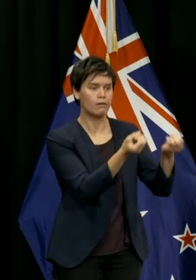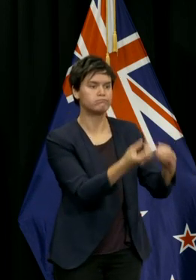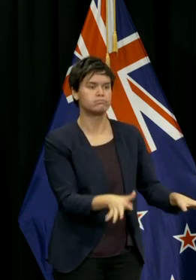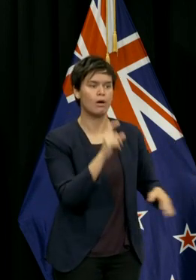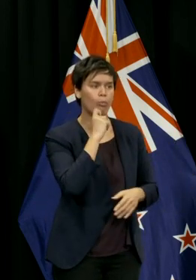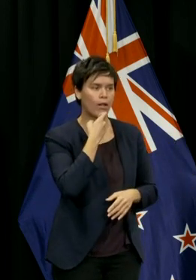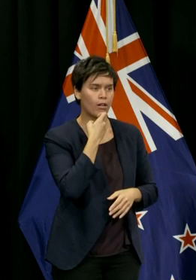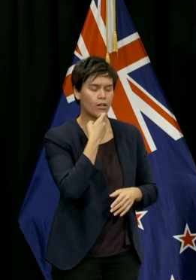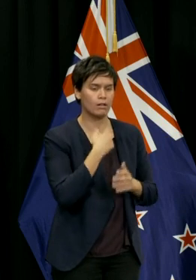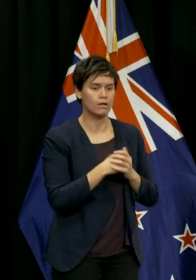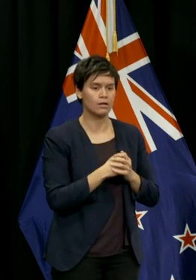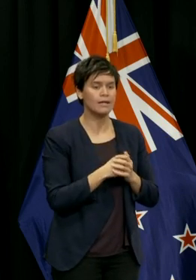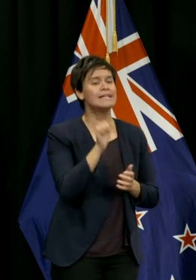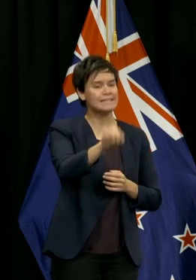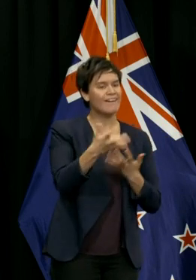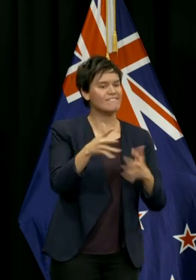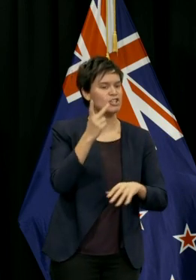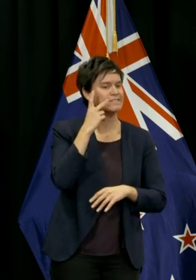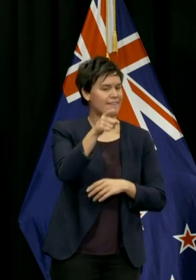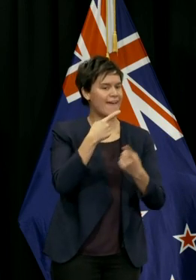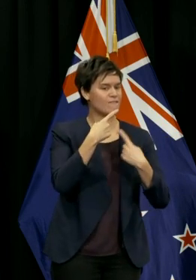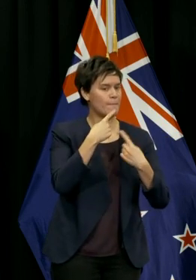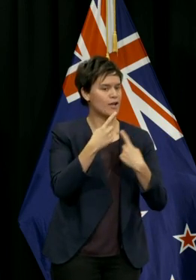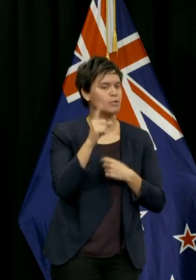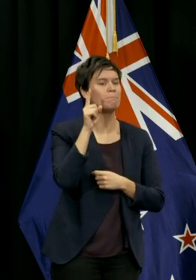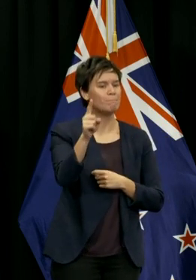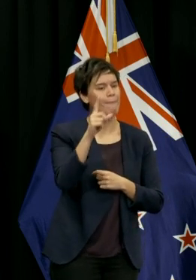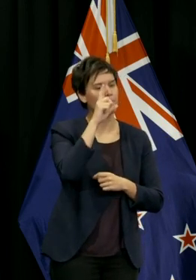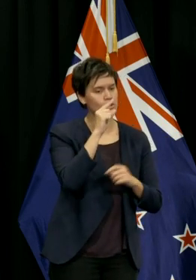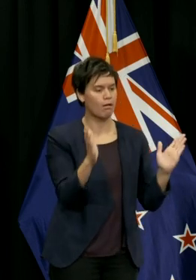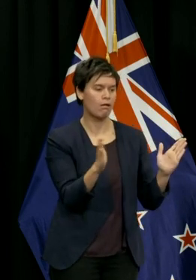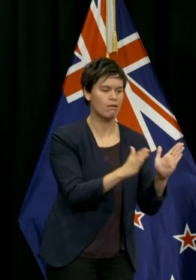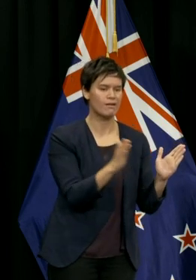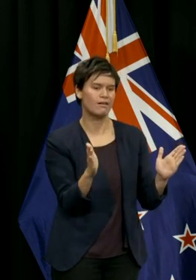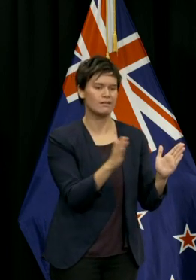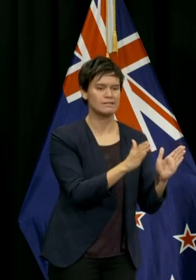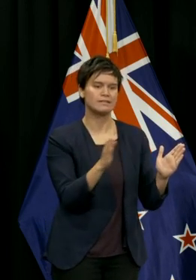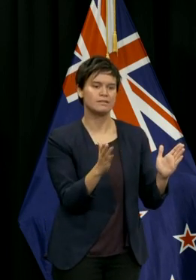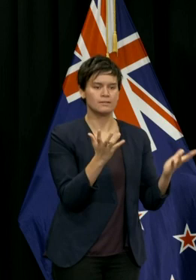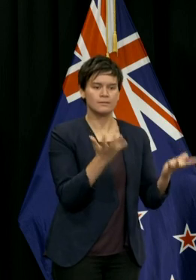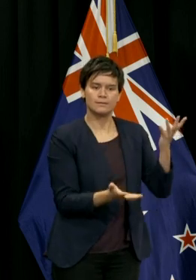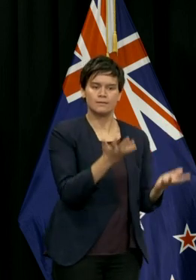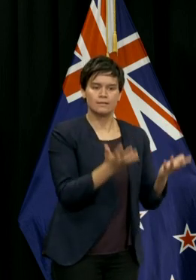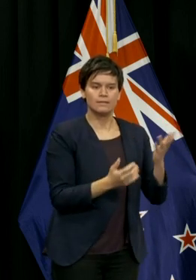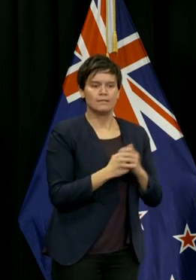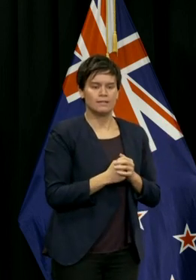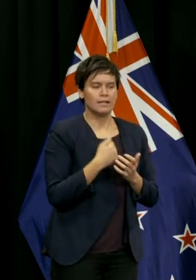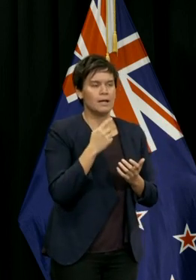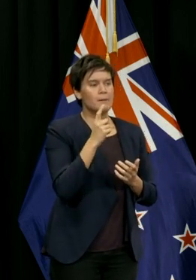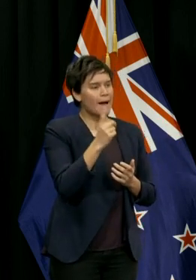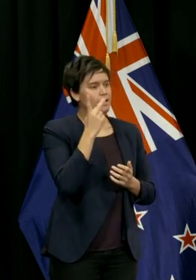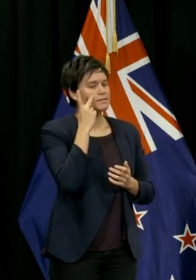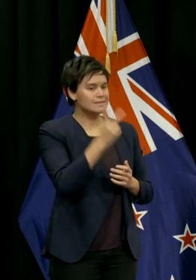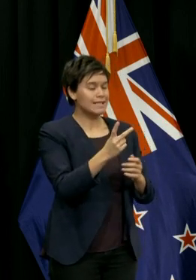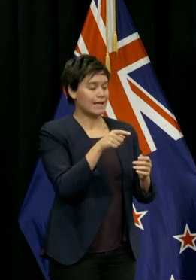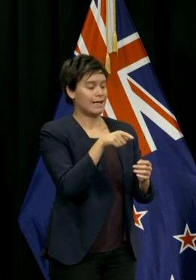significantly lower than that too, but all of them are much, much larger than what we've seen in New Zealand in recent years. And that's an indication of the significance